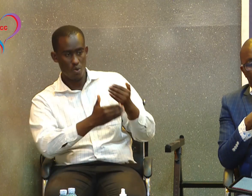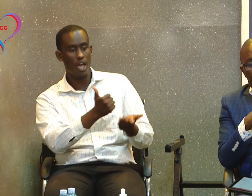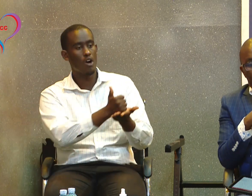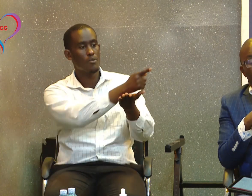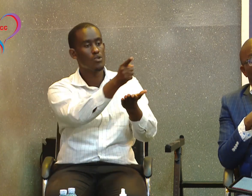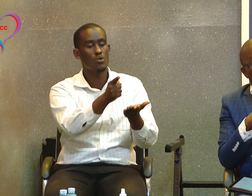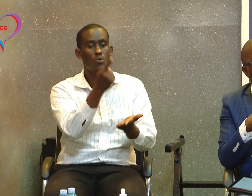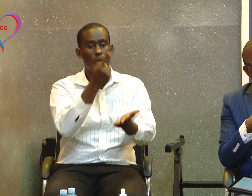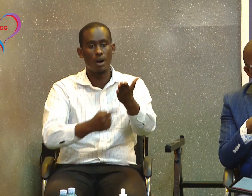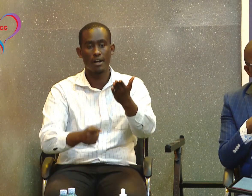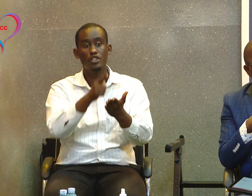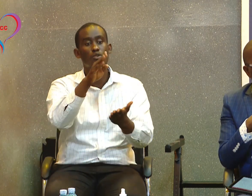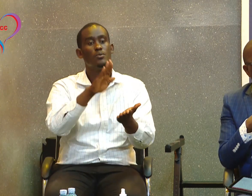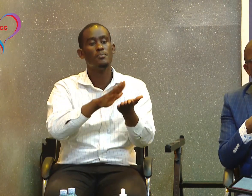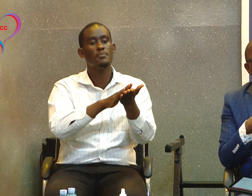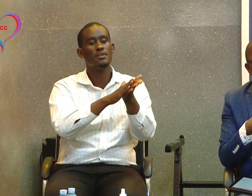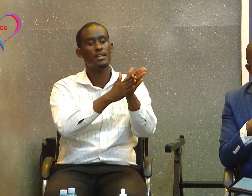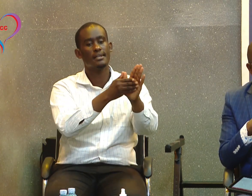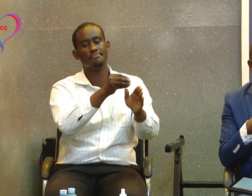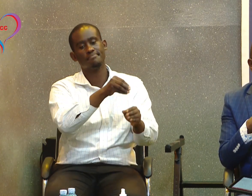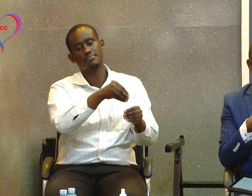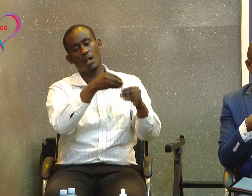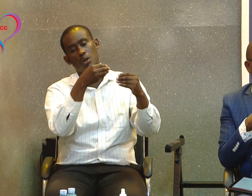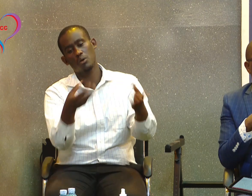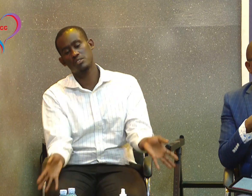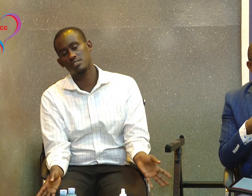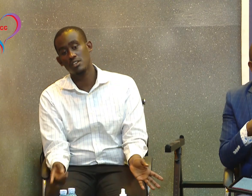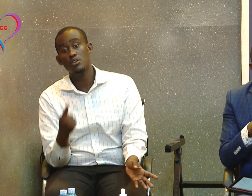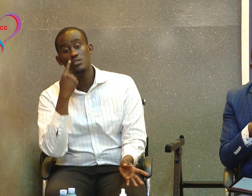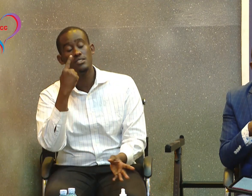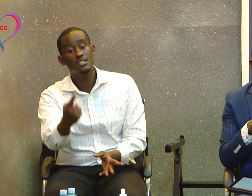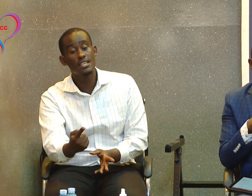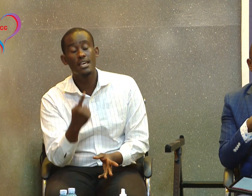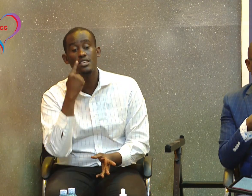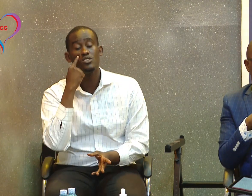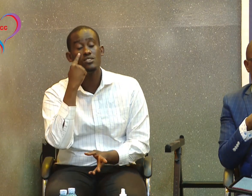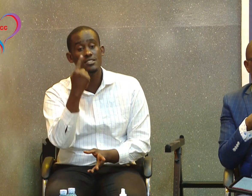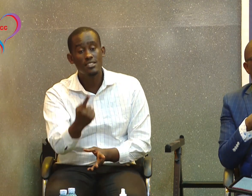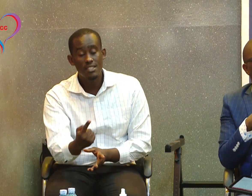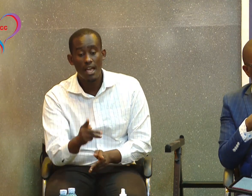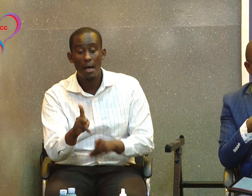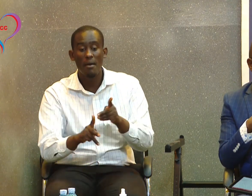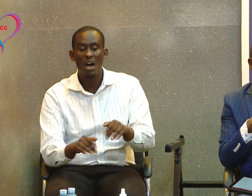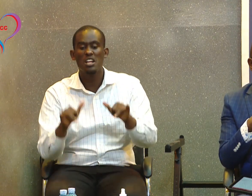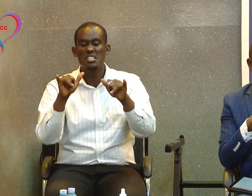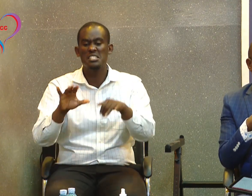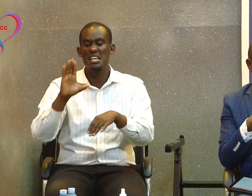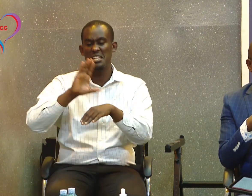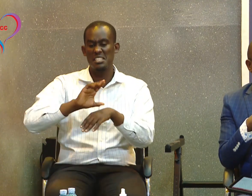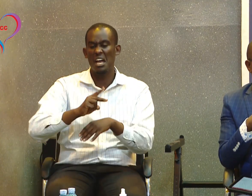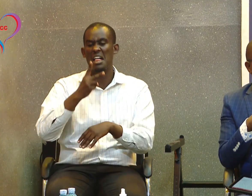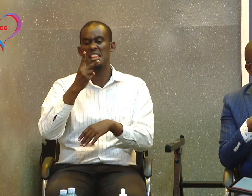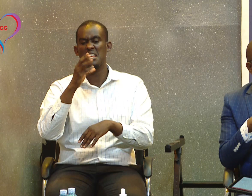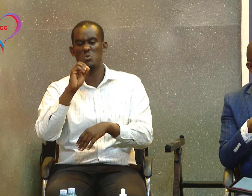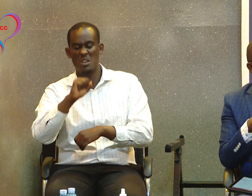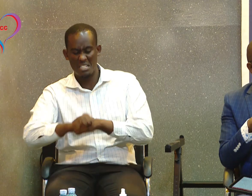You find people that have been in church for 20 years, 30 years, no